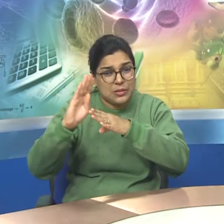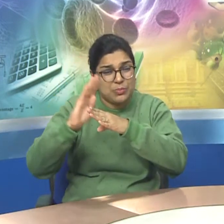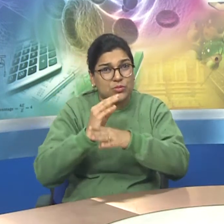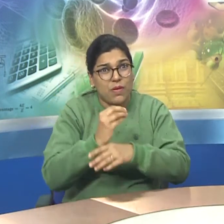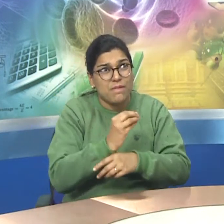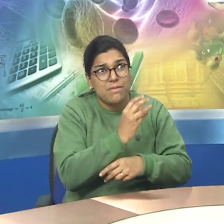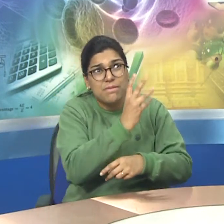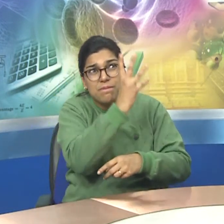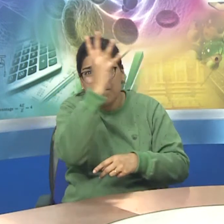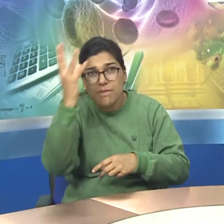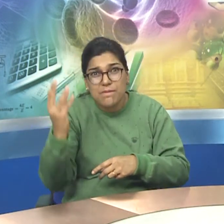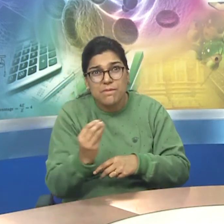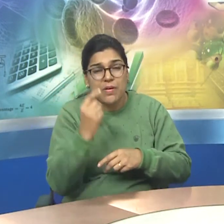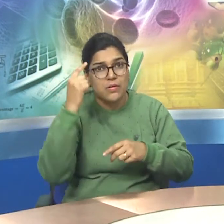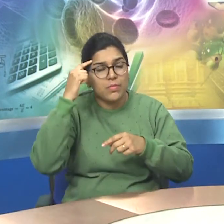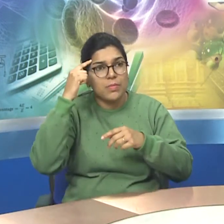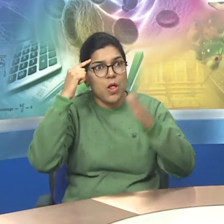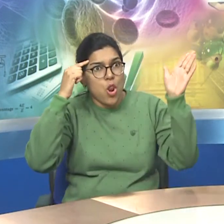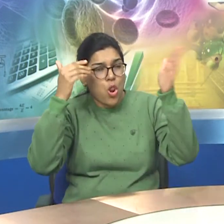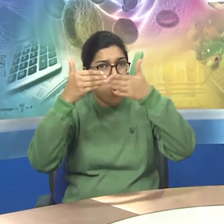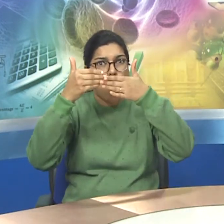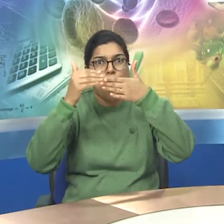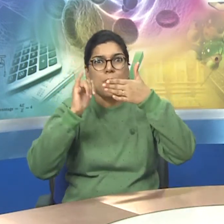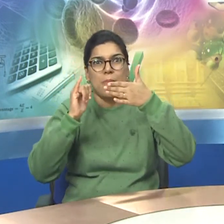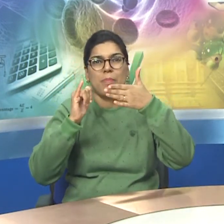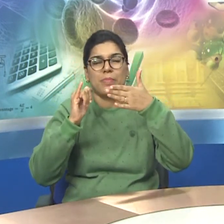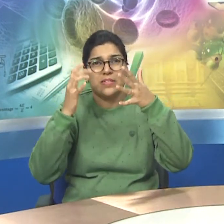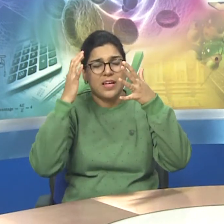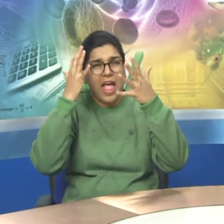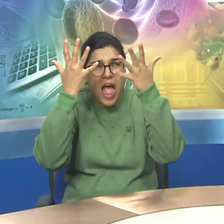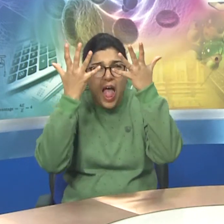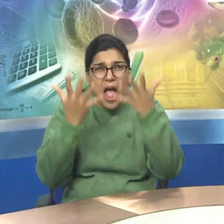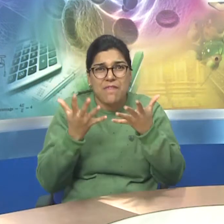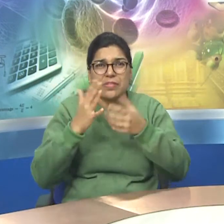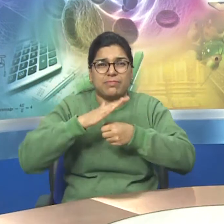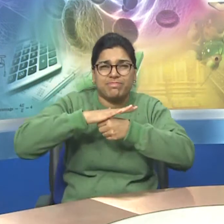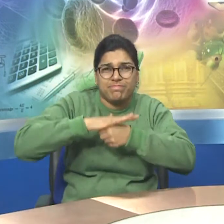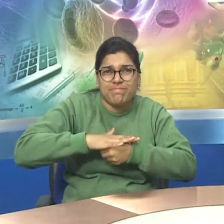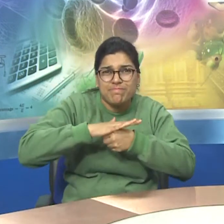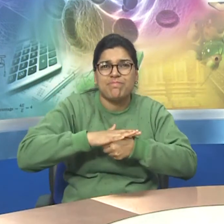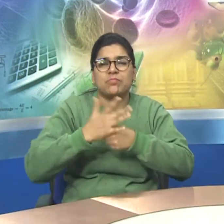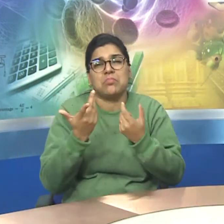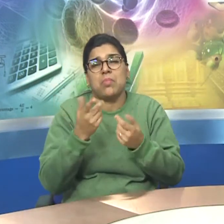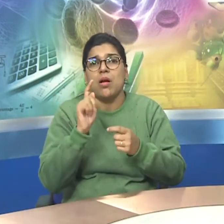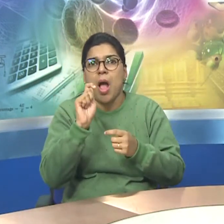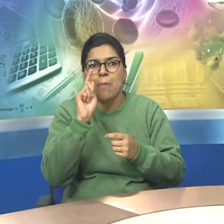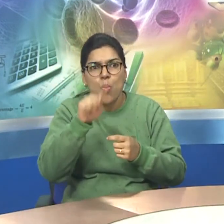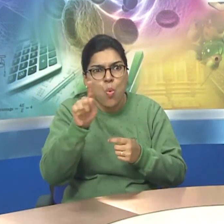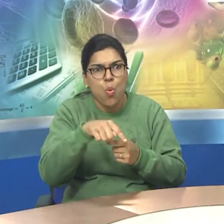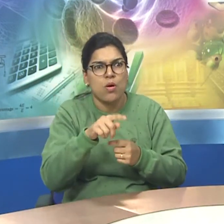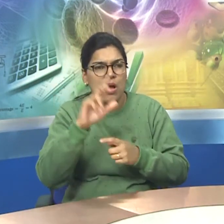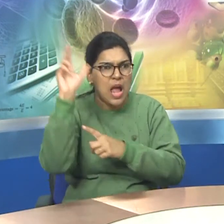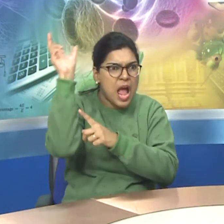Taking time to focus on enjoyable leisure activities gives a person's mind a